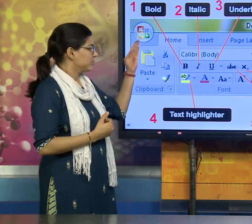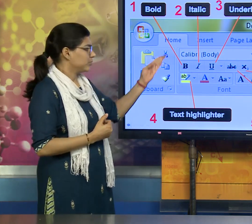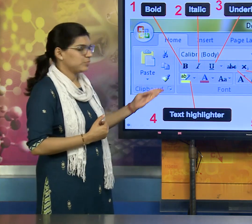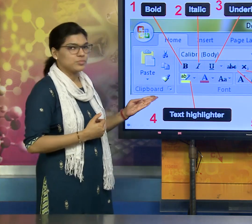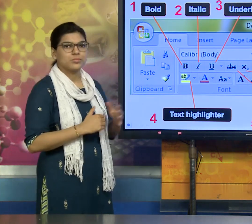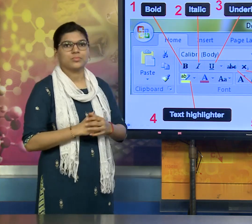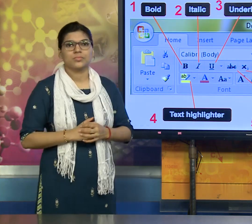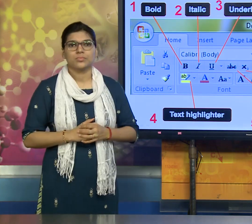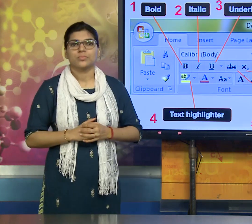Now,